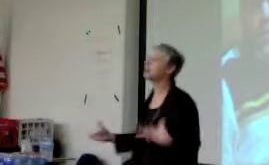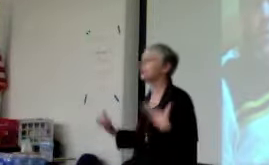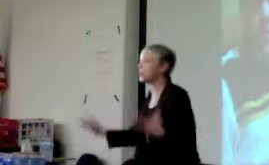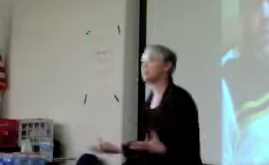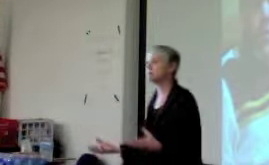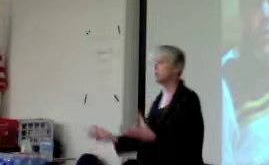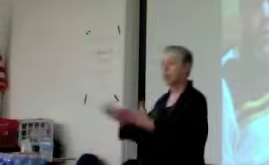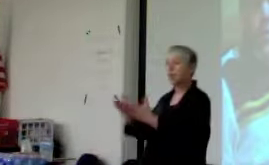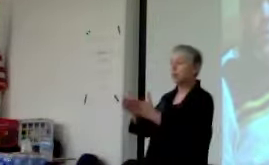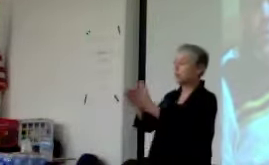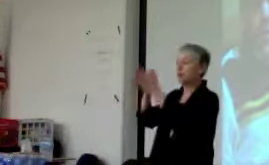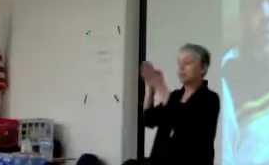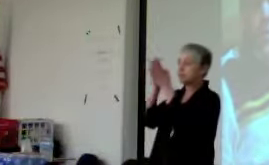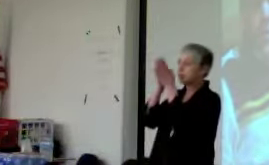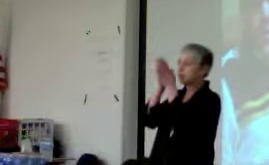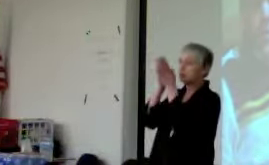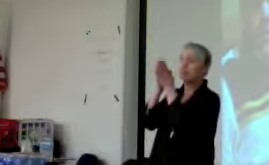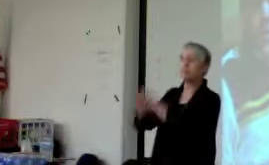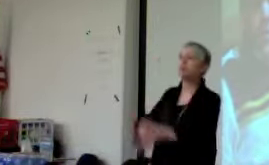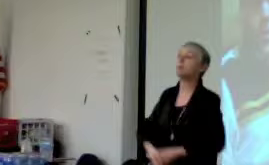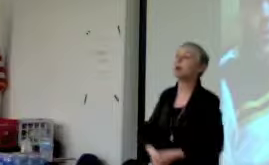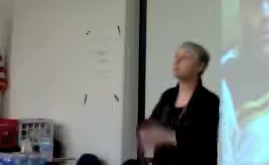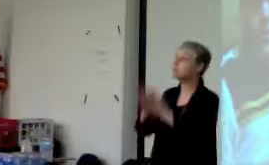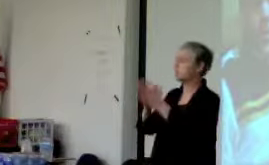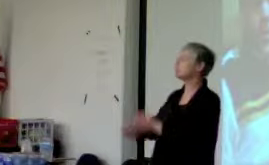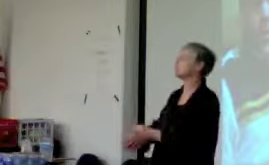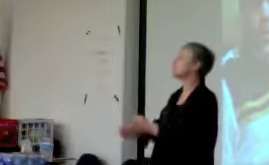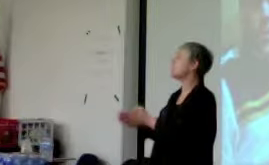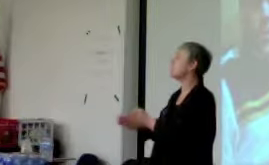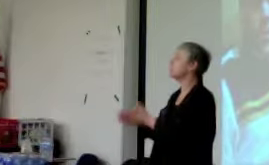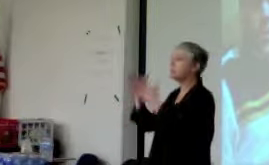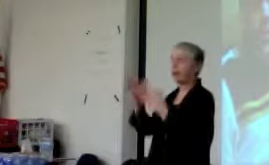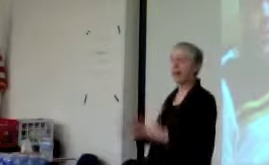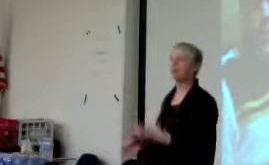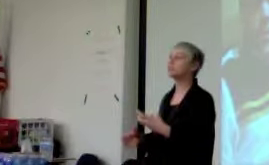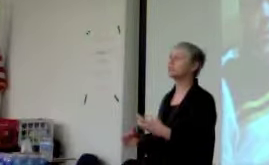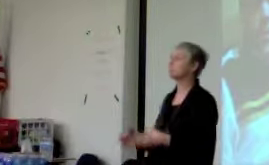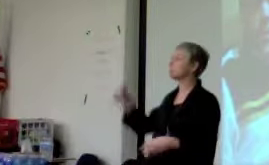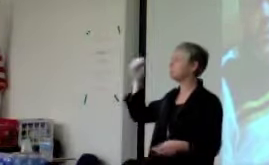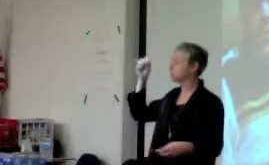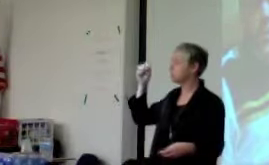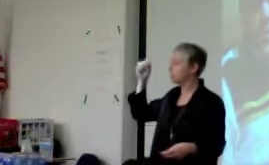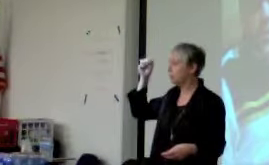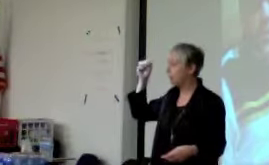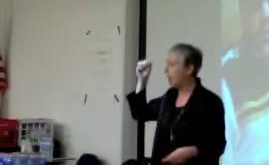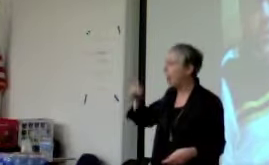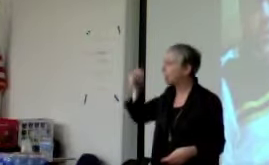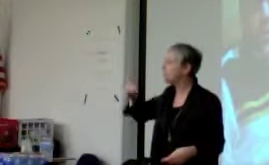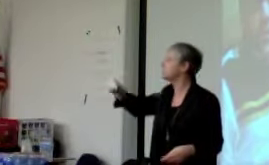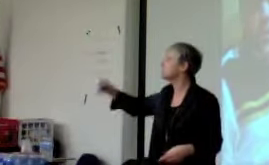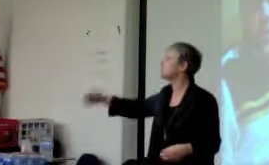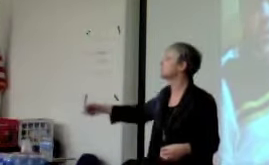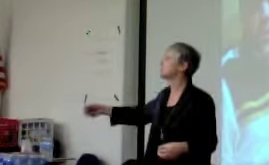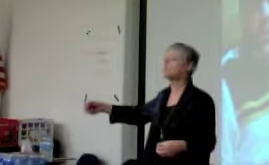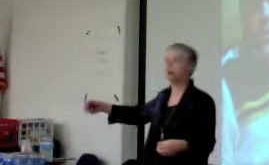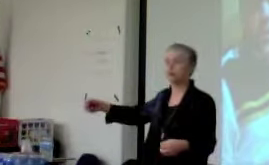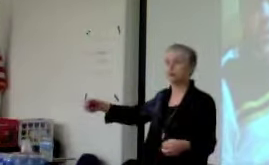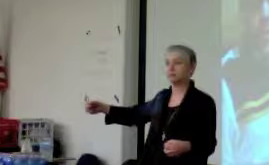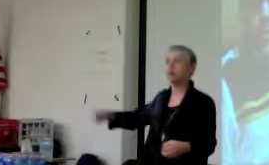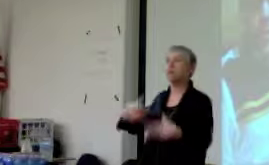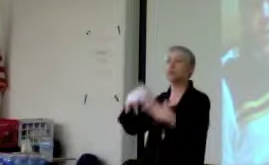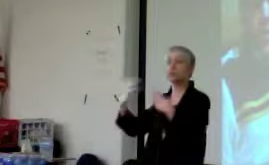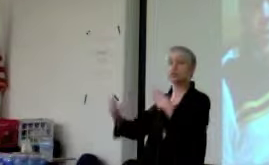everybody at all times. But grade point matters, test scores matter, but I have to tell you, the things that you